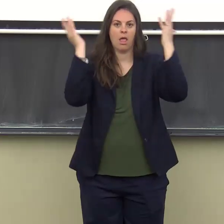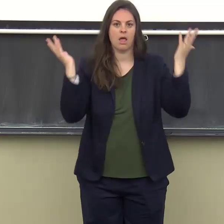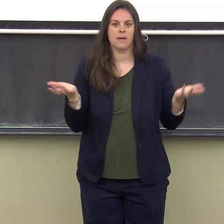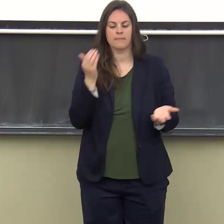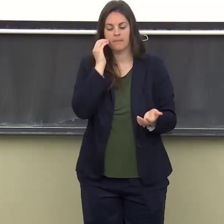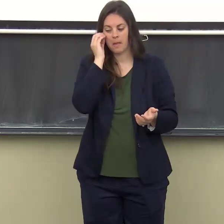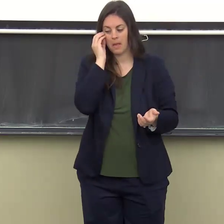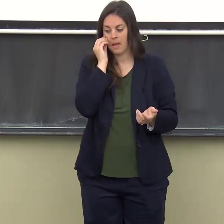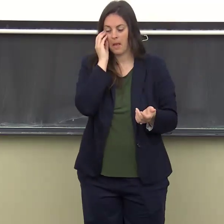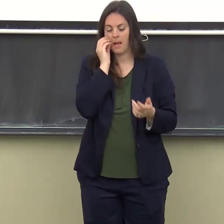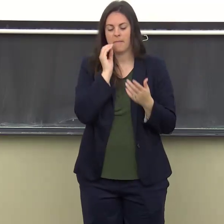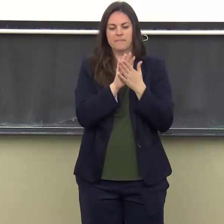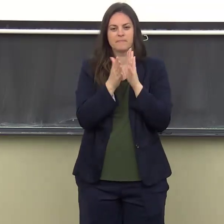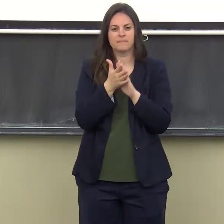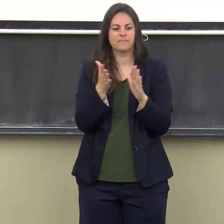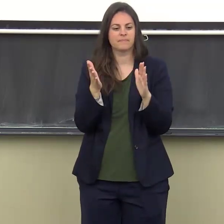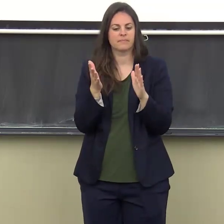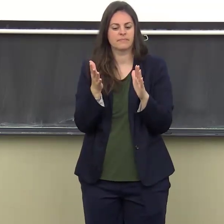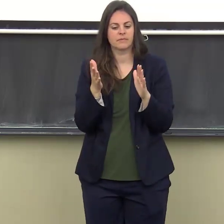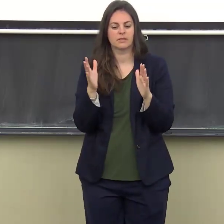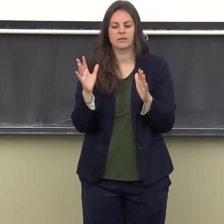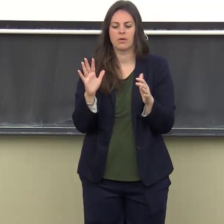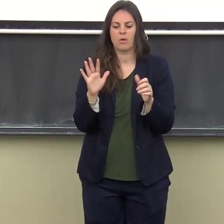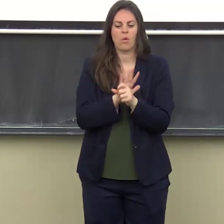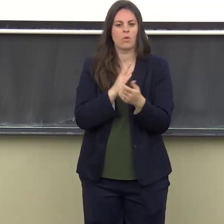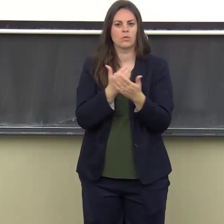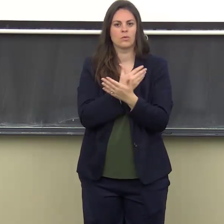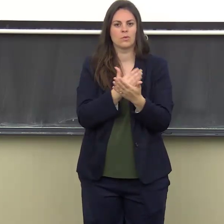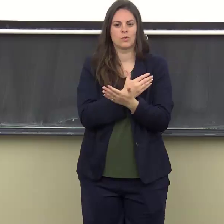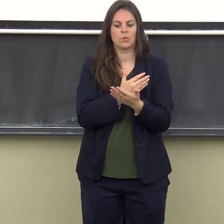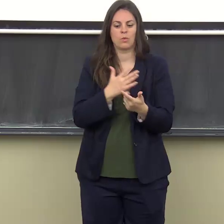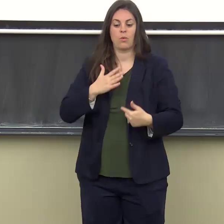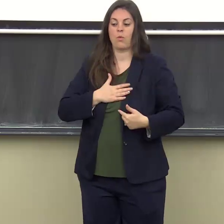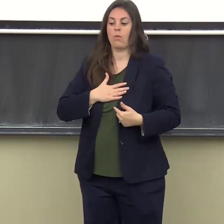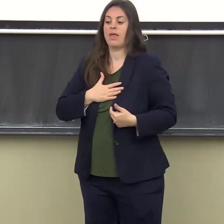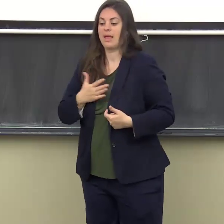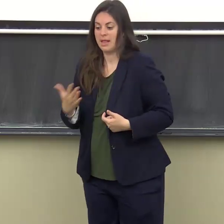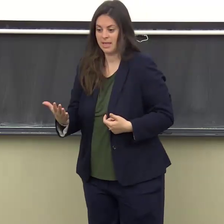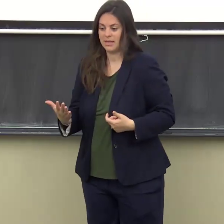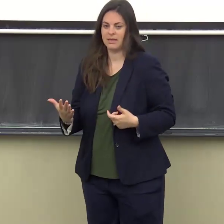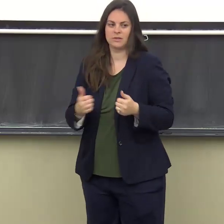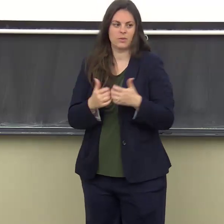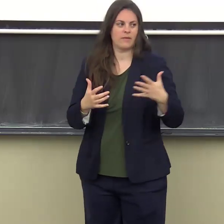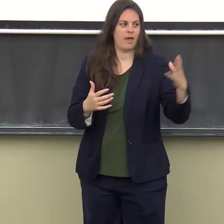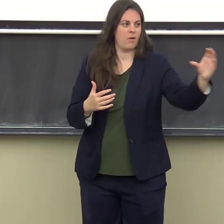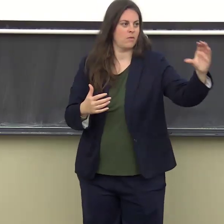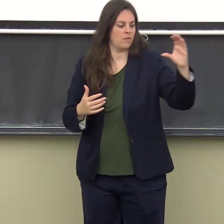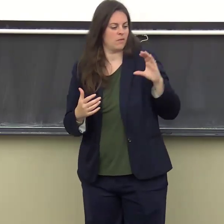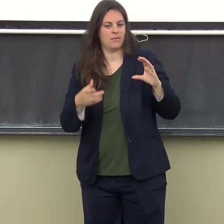pile of willingness to do things without getting anything back, because that's the shape of that capital, but it's